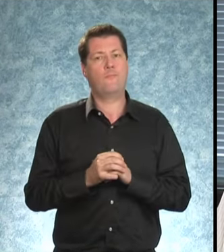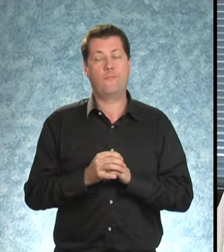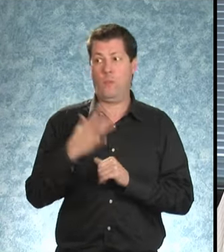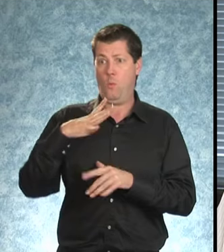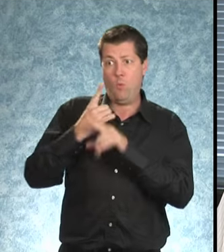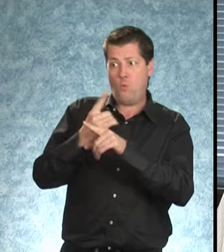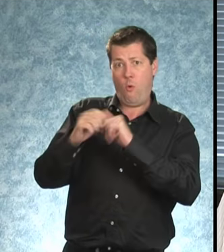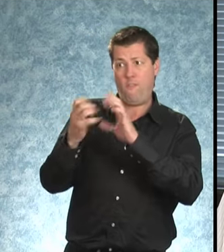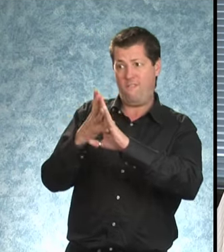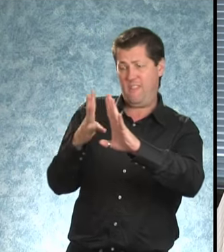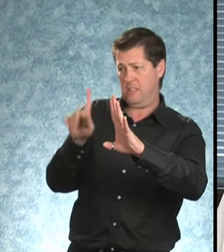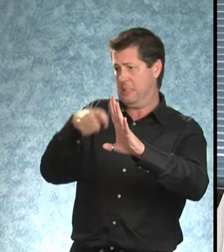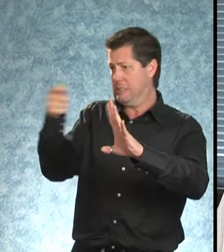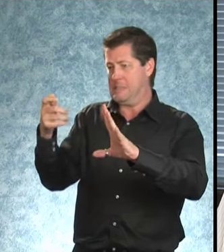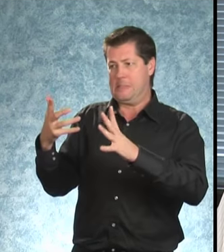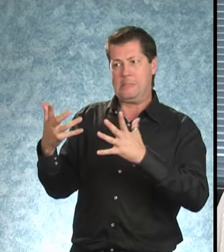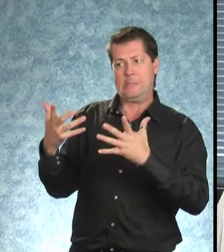to offence.